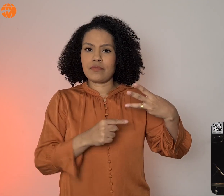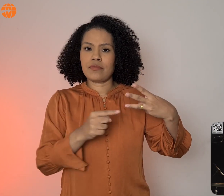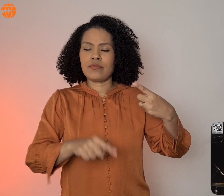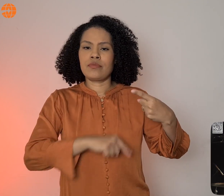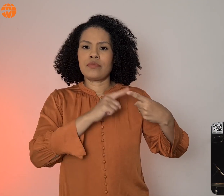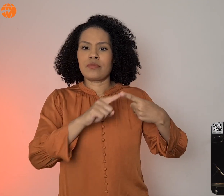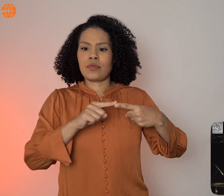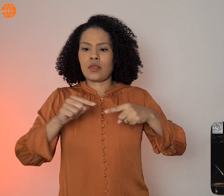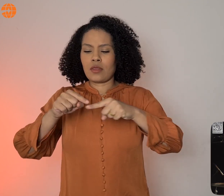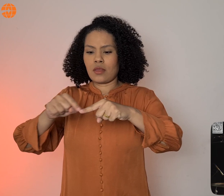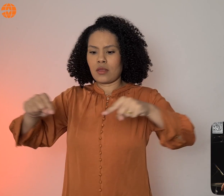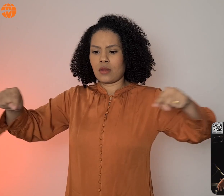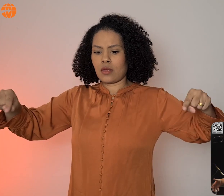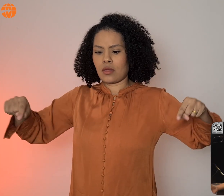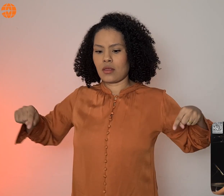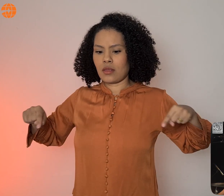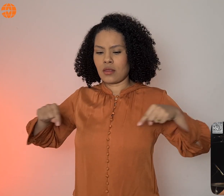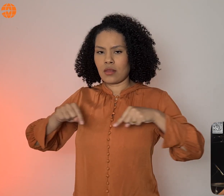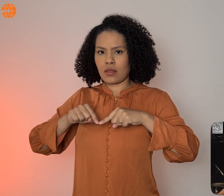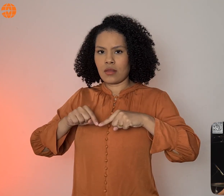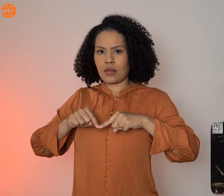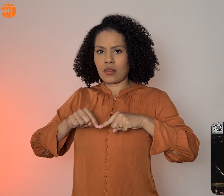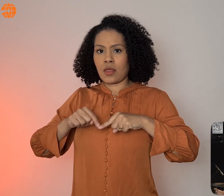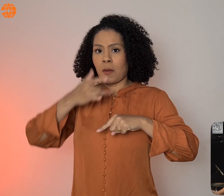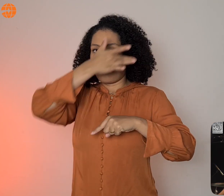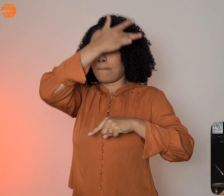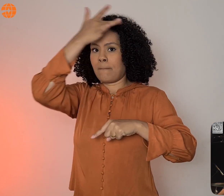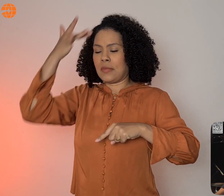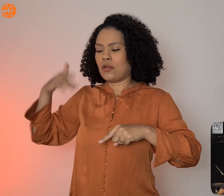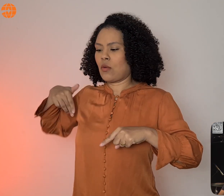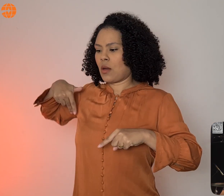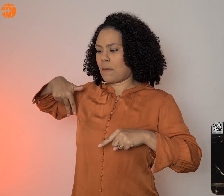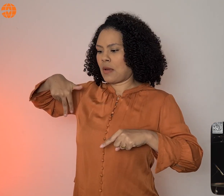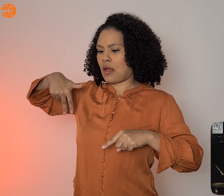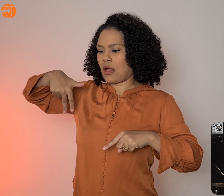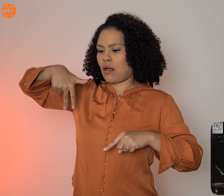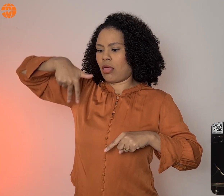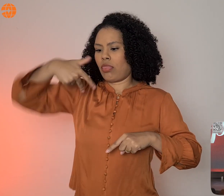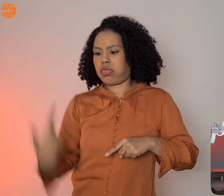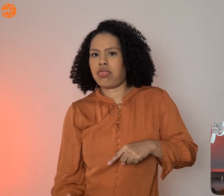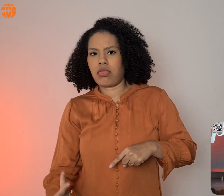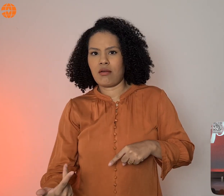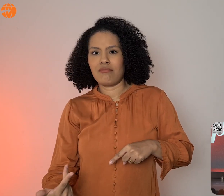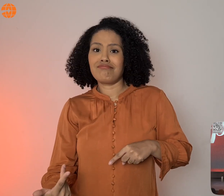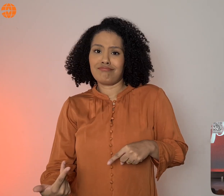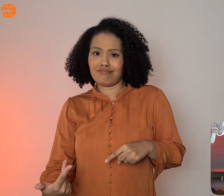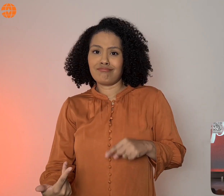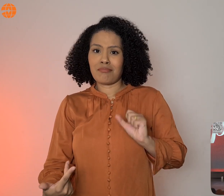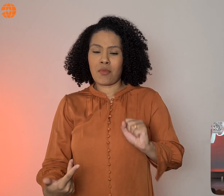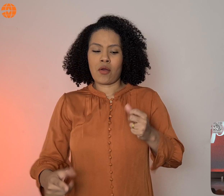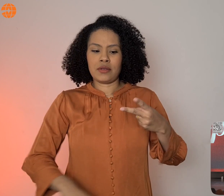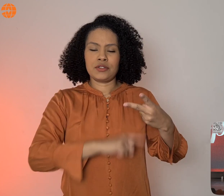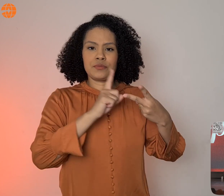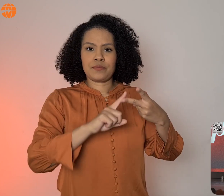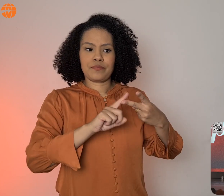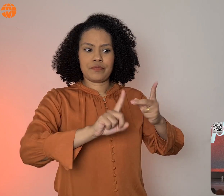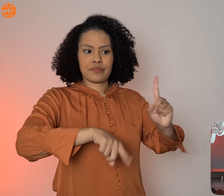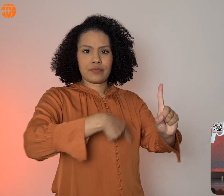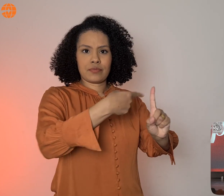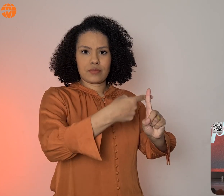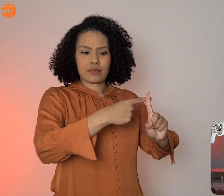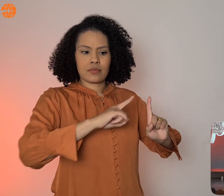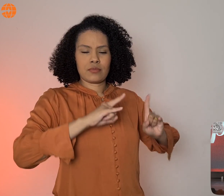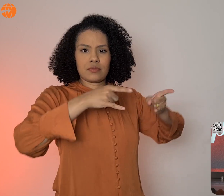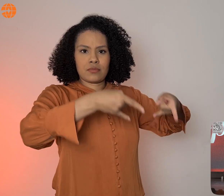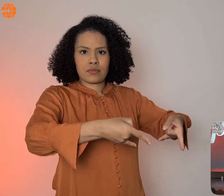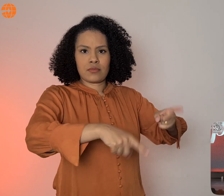traps. Elas podem se referir àqueles buracos no chão que escondem uma armadilha para alguém cair. The grave or the tomb. Ou também a cova